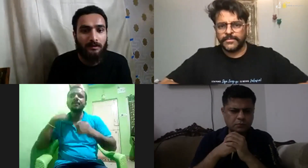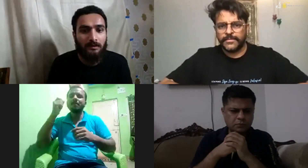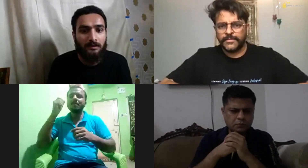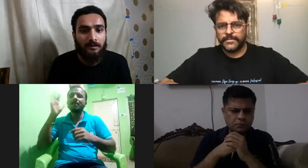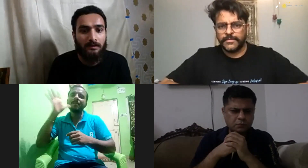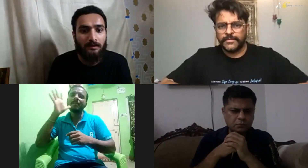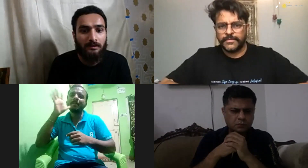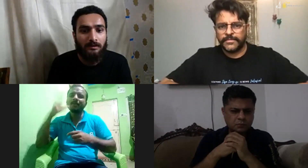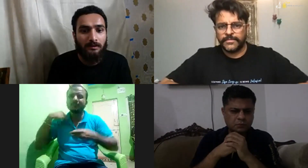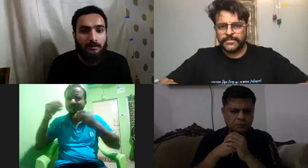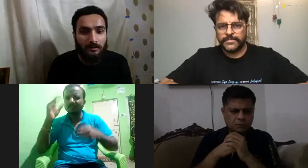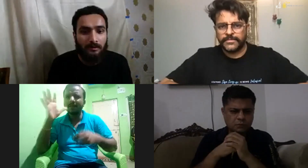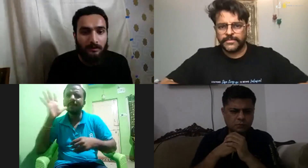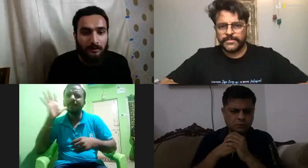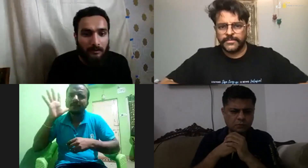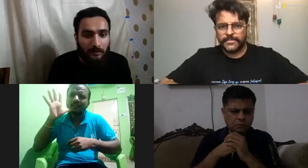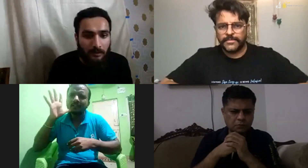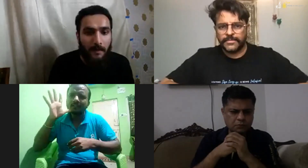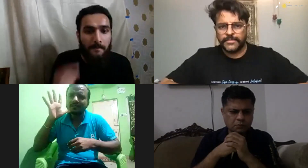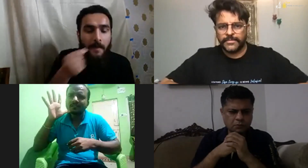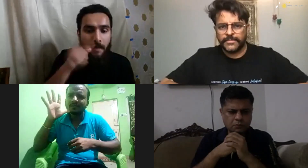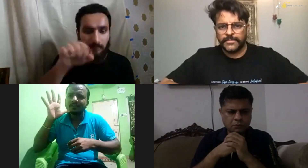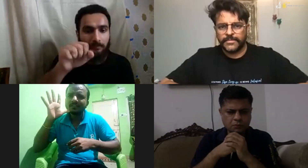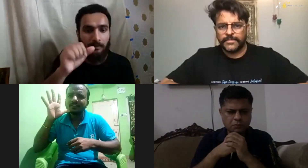Yeah, so in the beginning, my